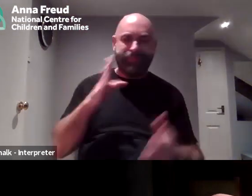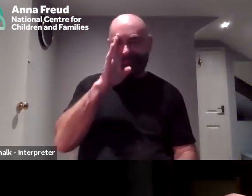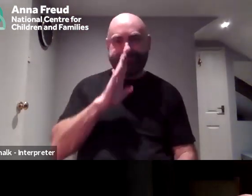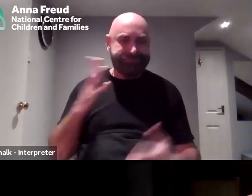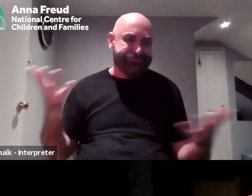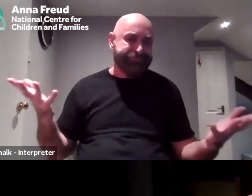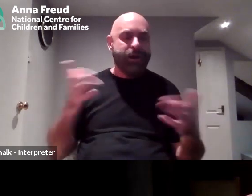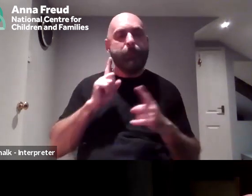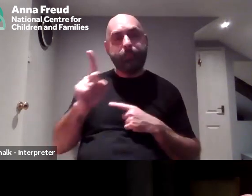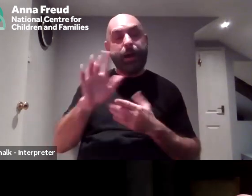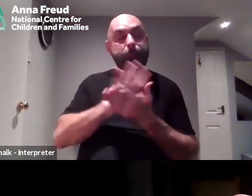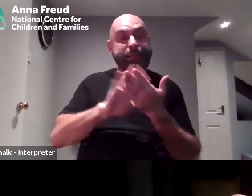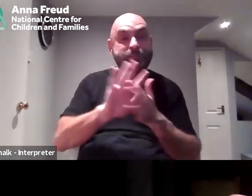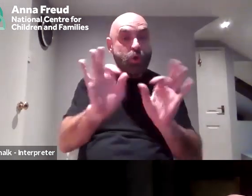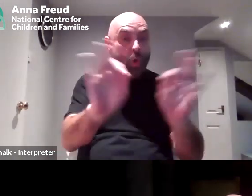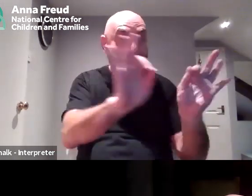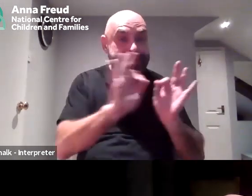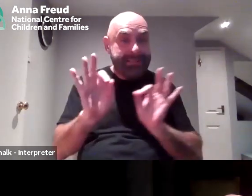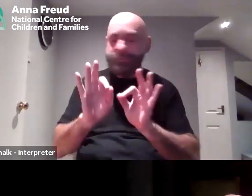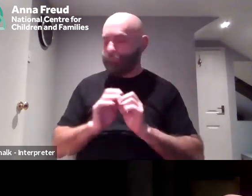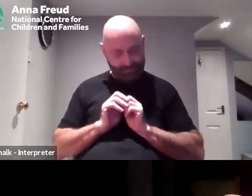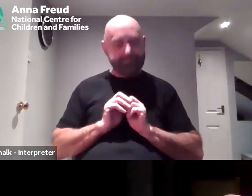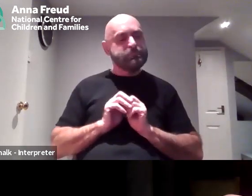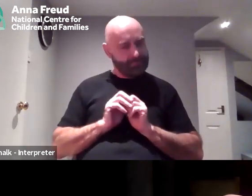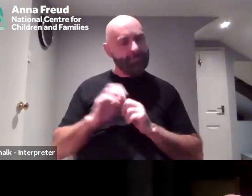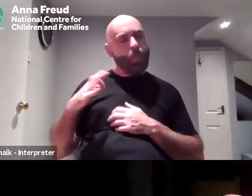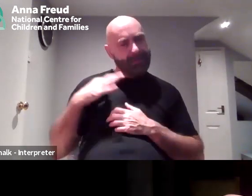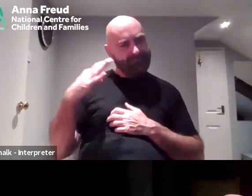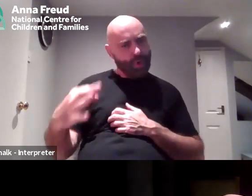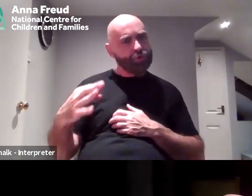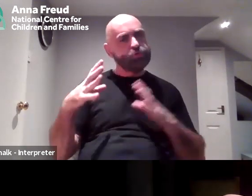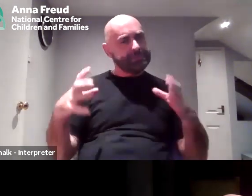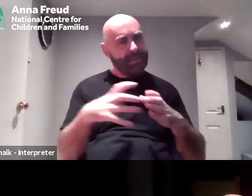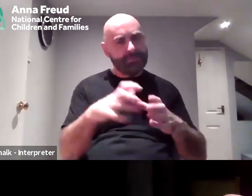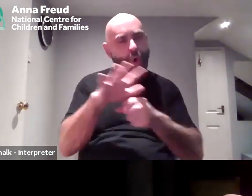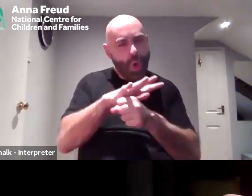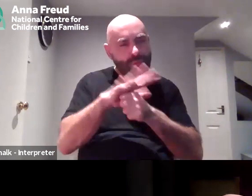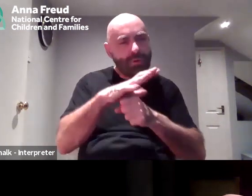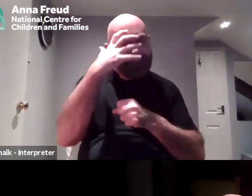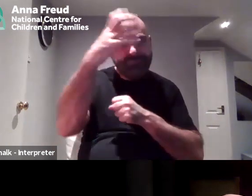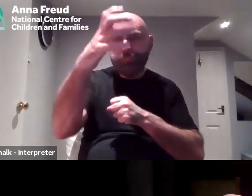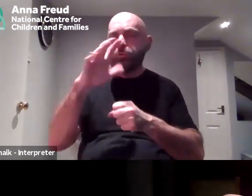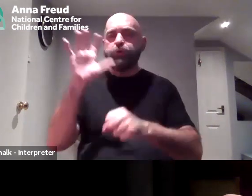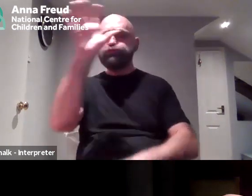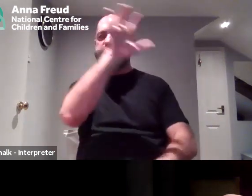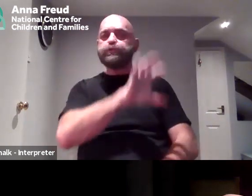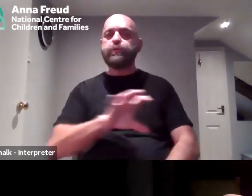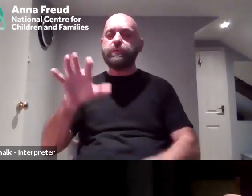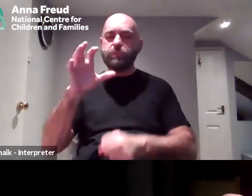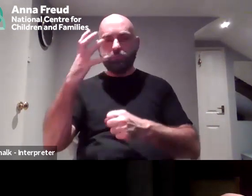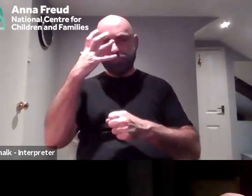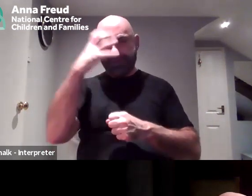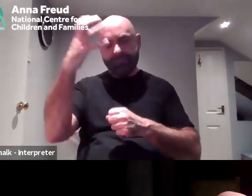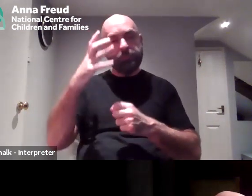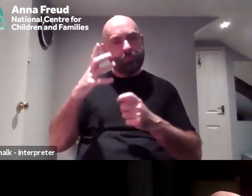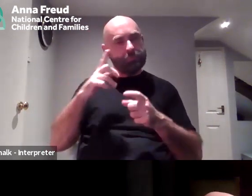unfortunate, but it doesn't mean no one's acting on it. The voluntary sector, local government, regional government are acting on it. And my